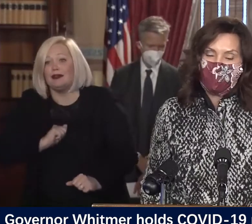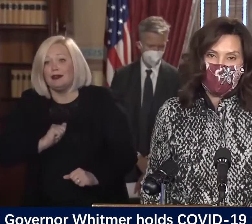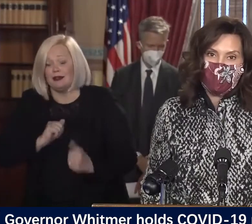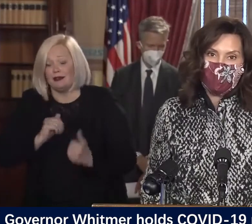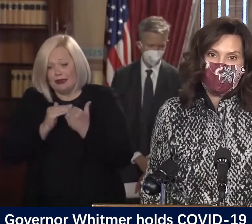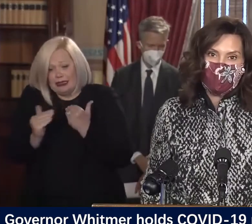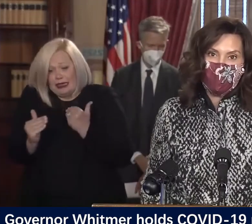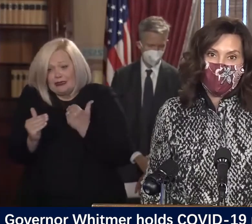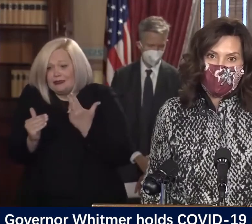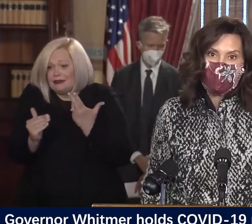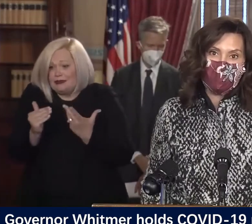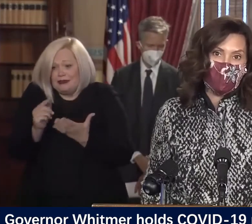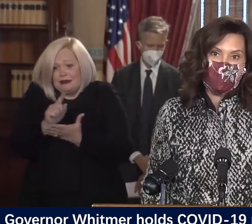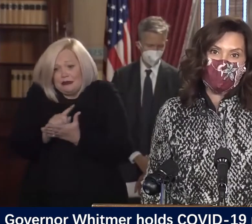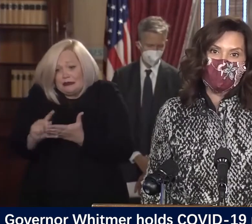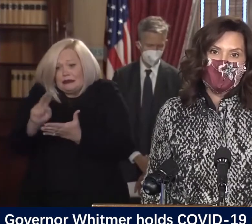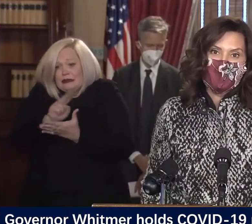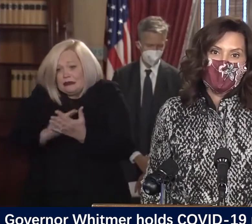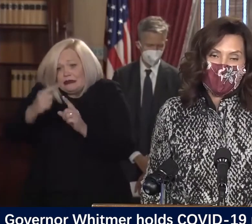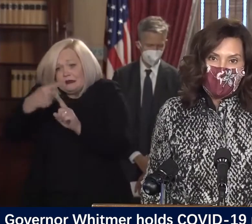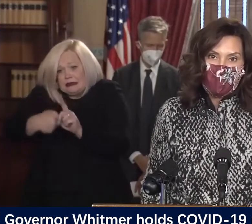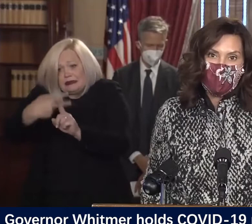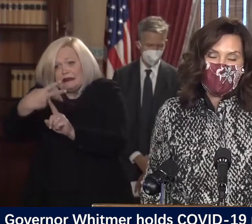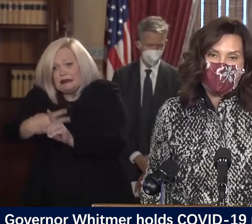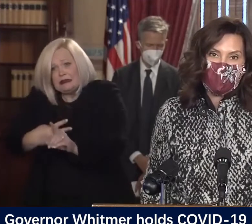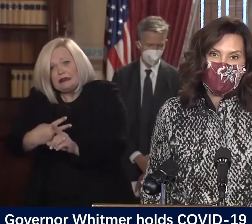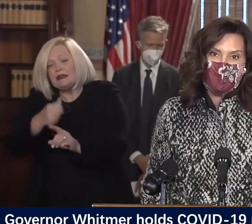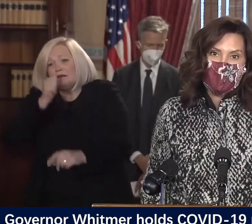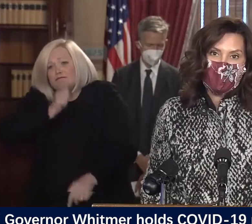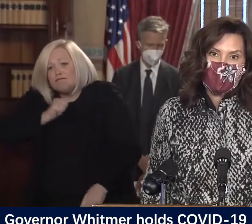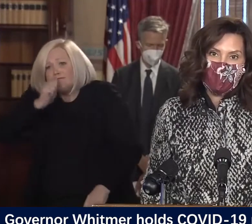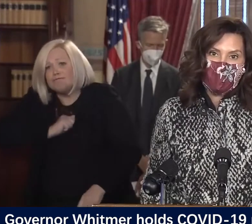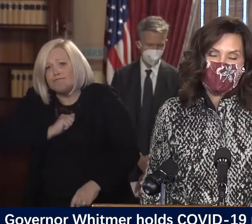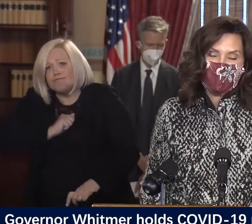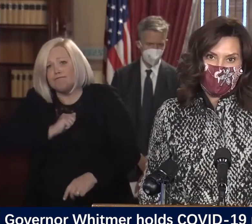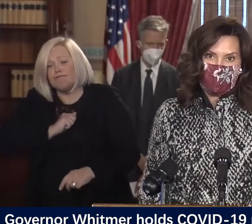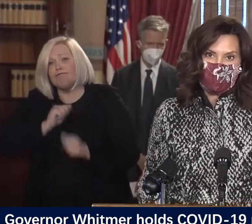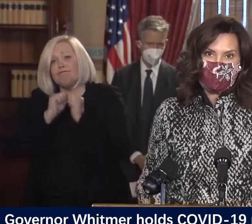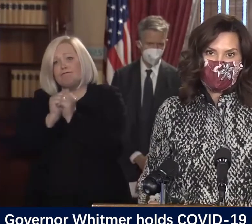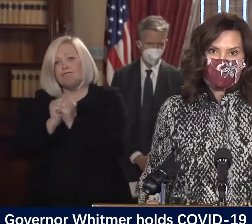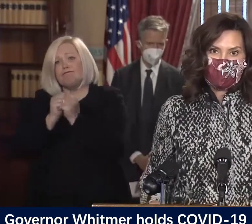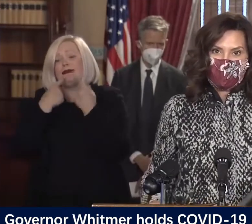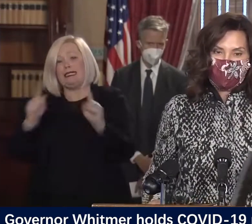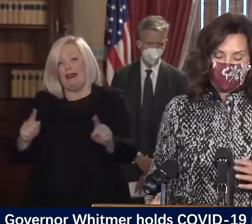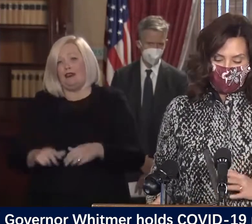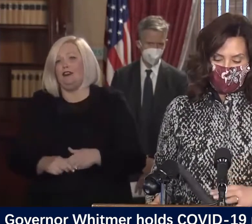next, weeks and months, get through this, and get through it together.